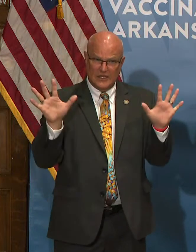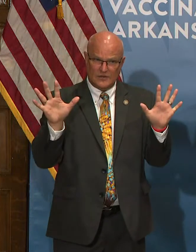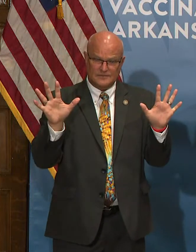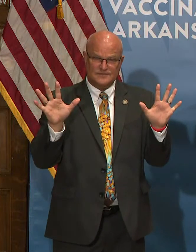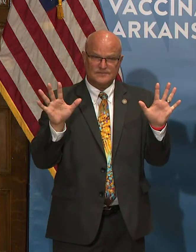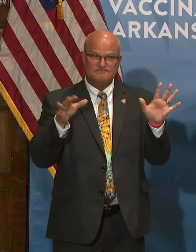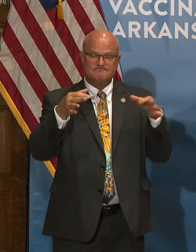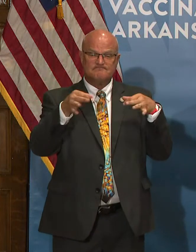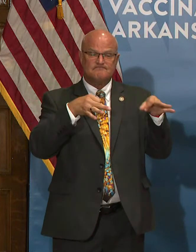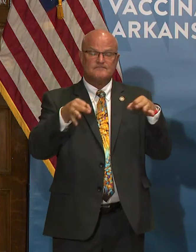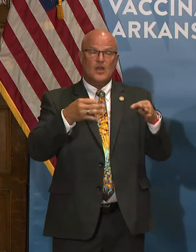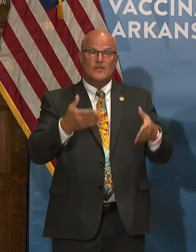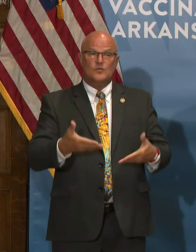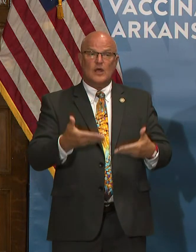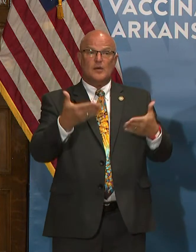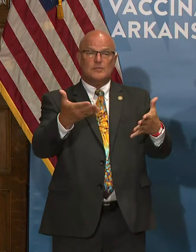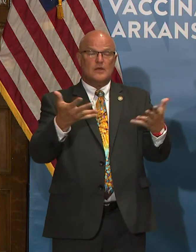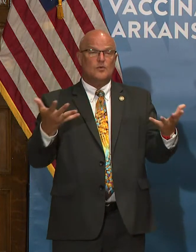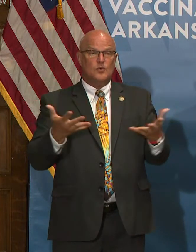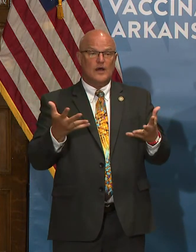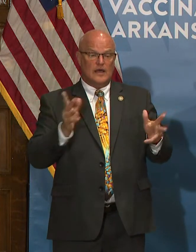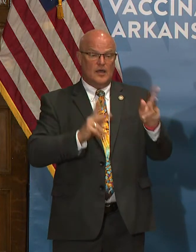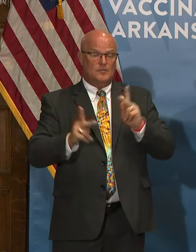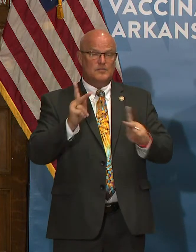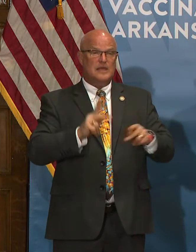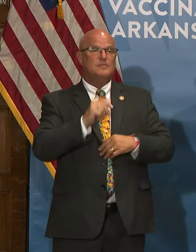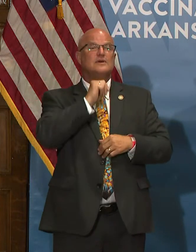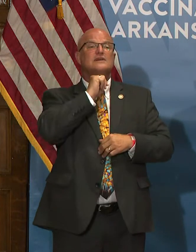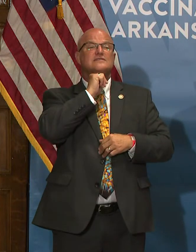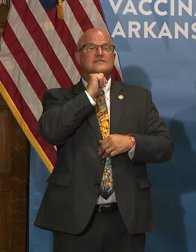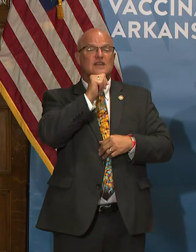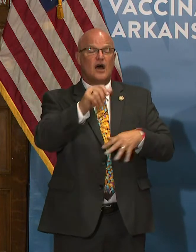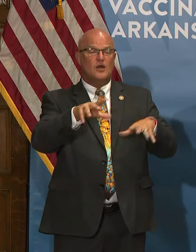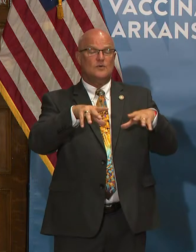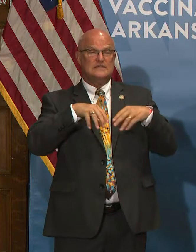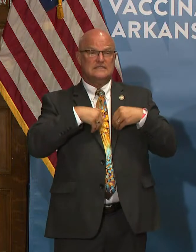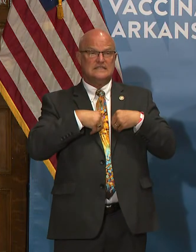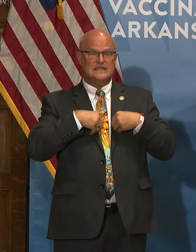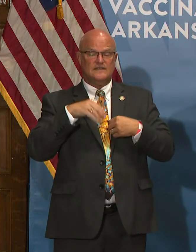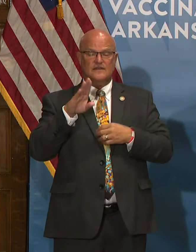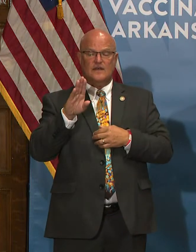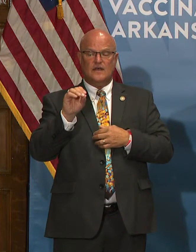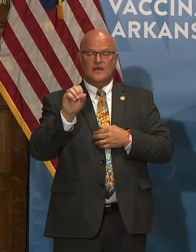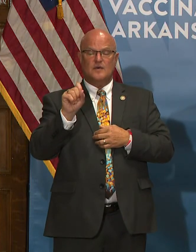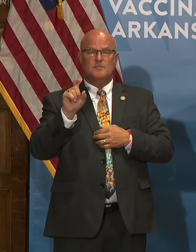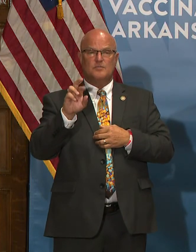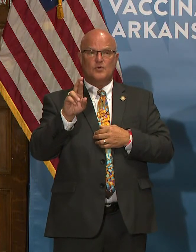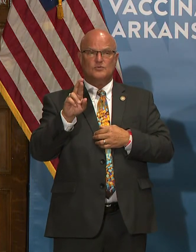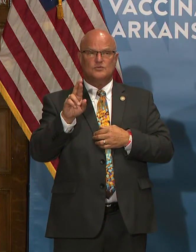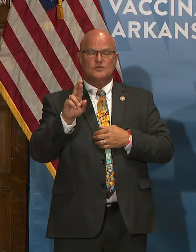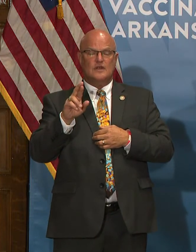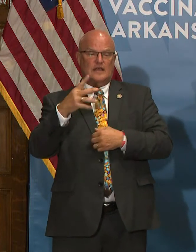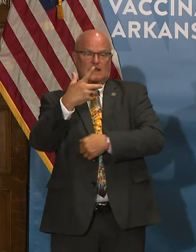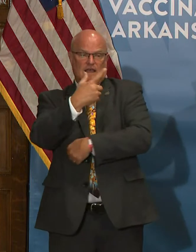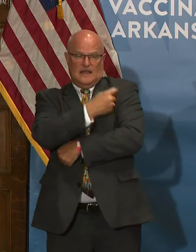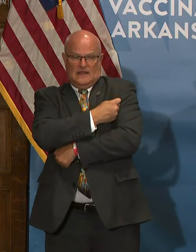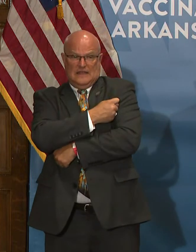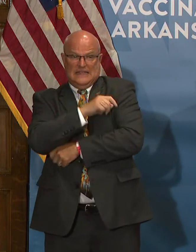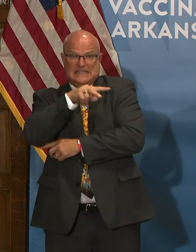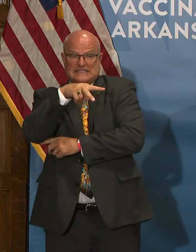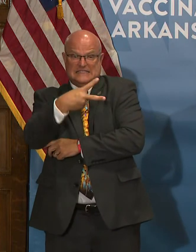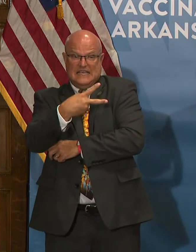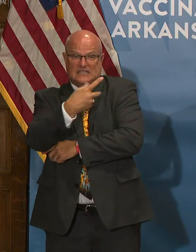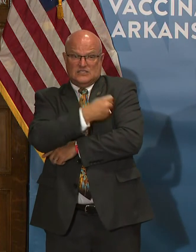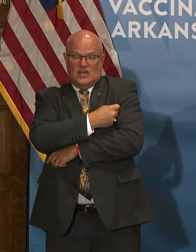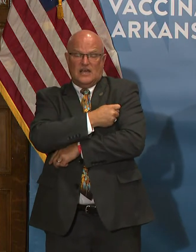that the recommendation is that individuals not receive their booster until 8 months after the second